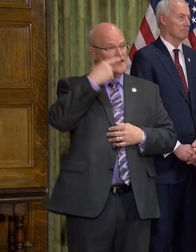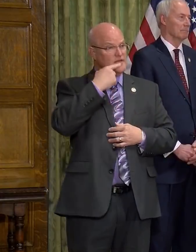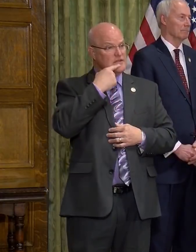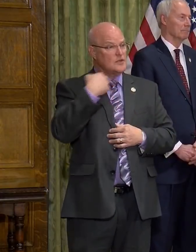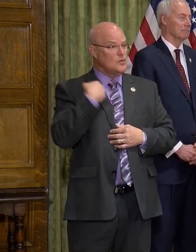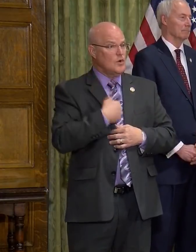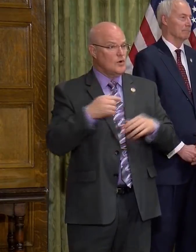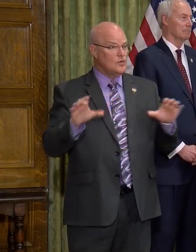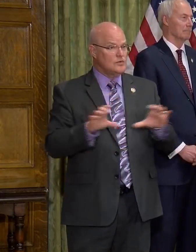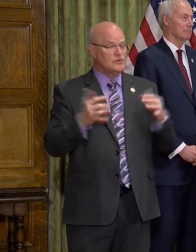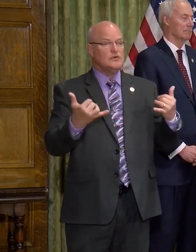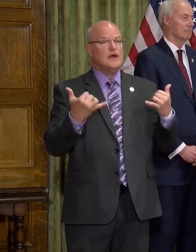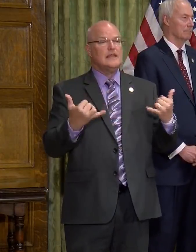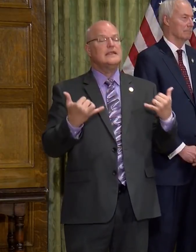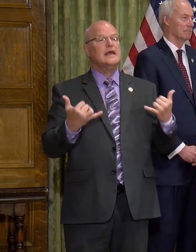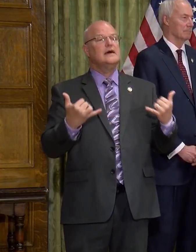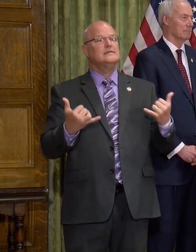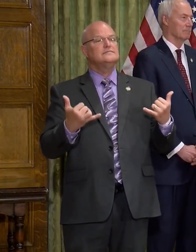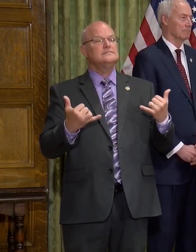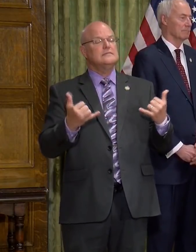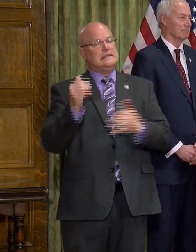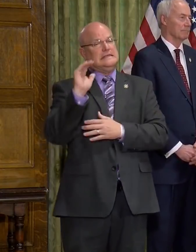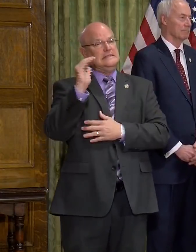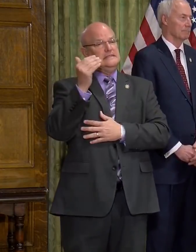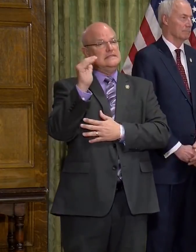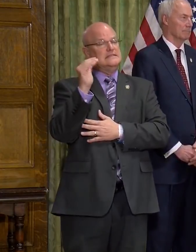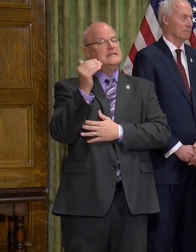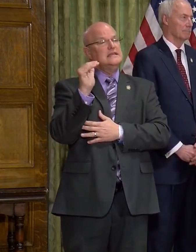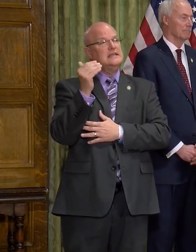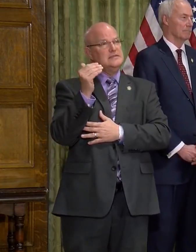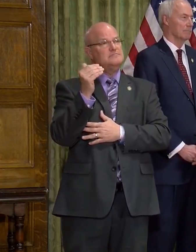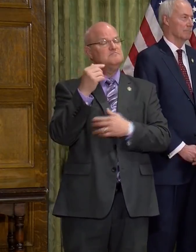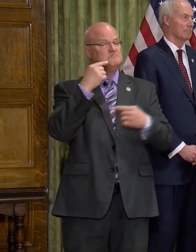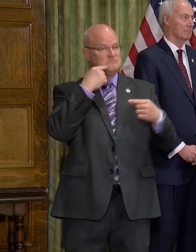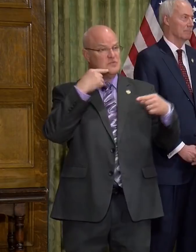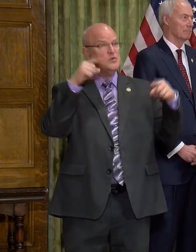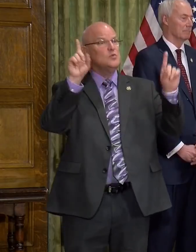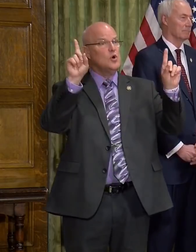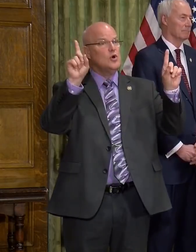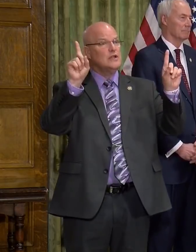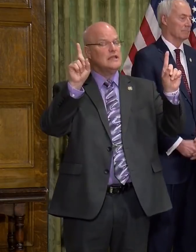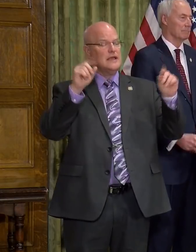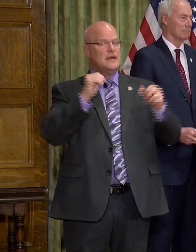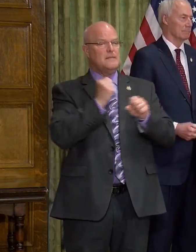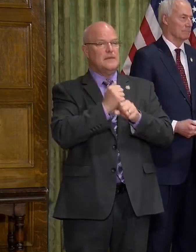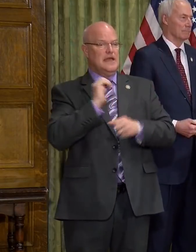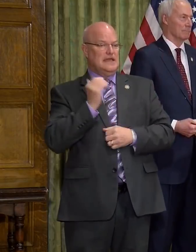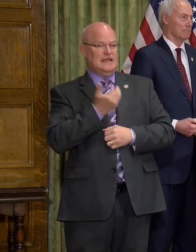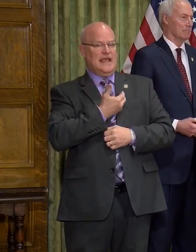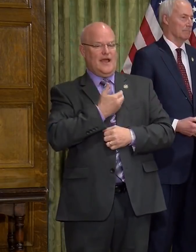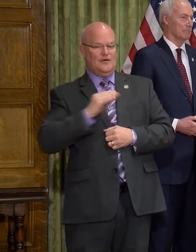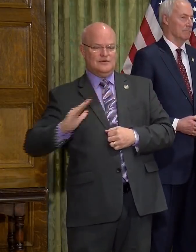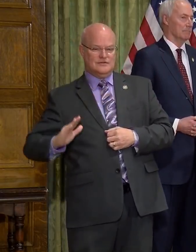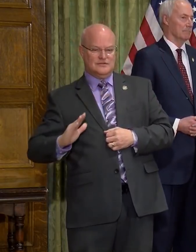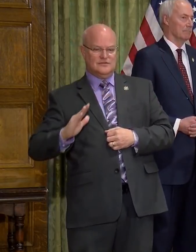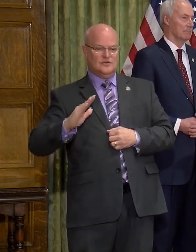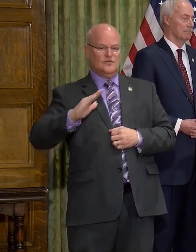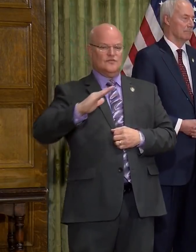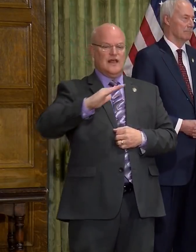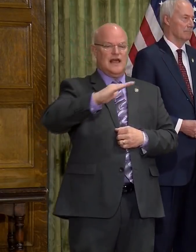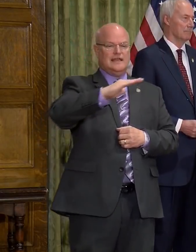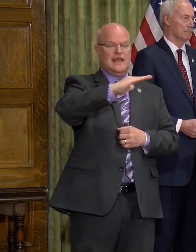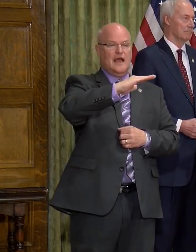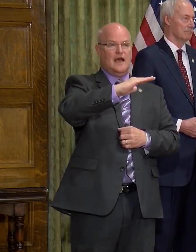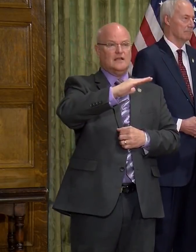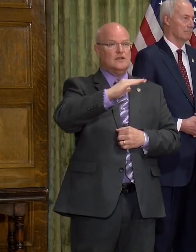we're doing at this point seems to be working in terms of flattening our curve. We're doing at least